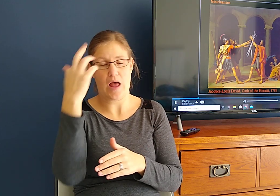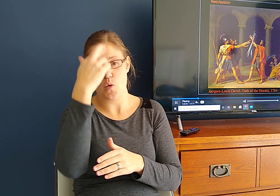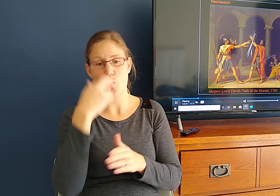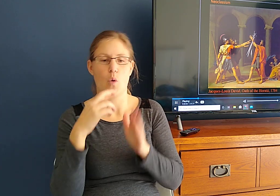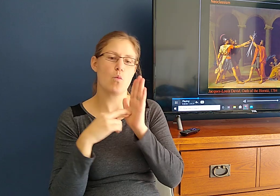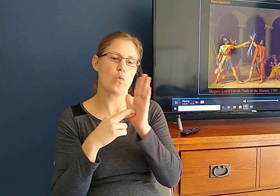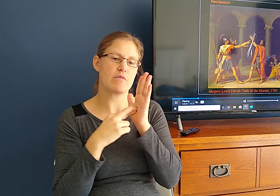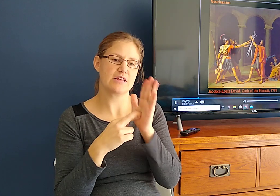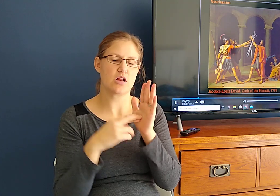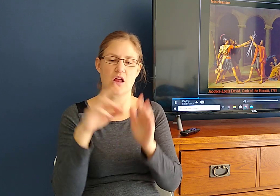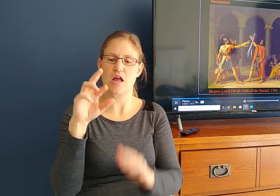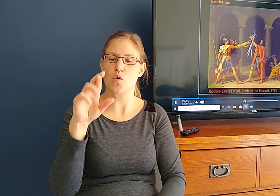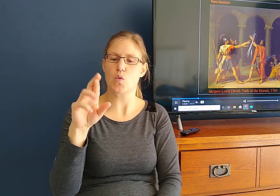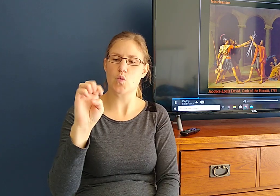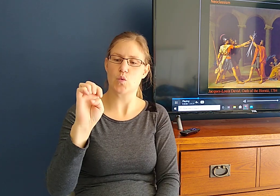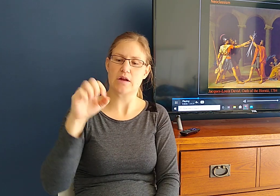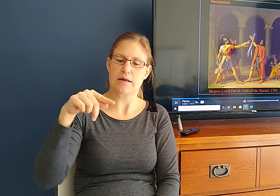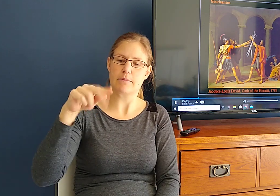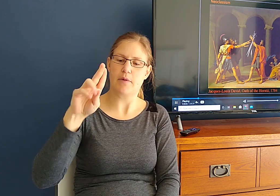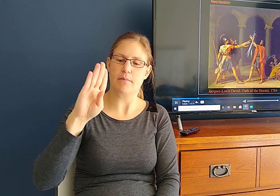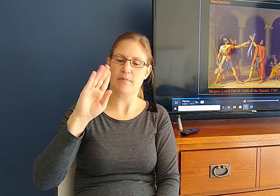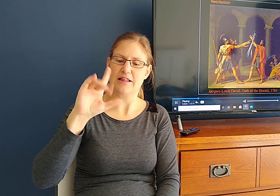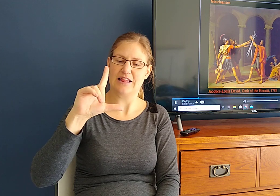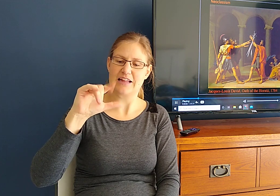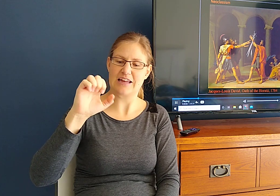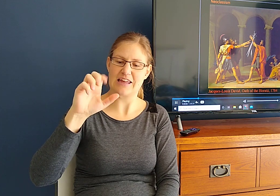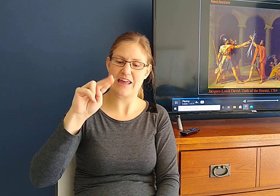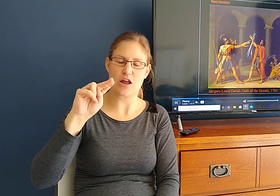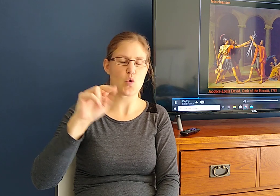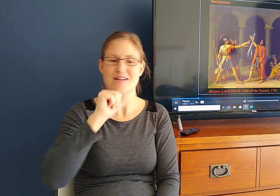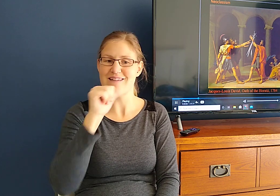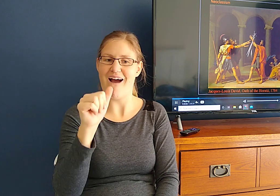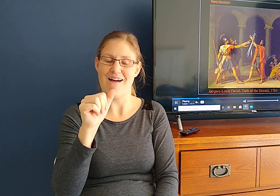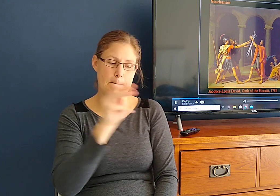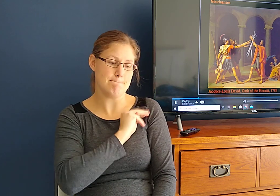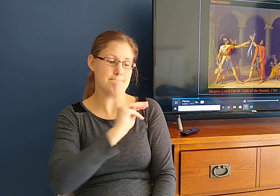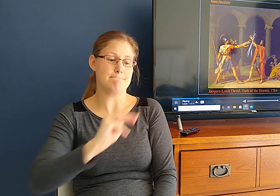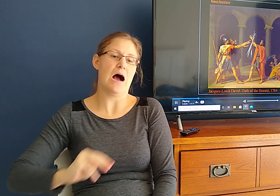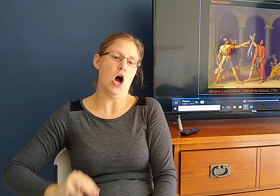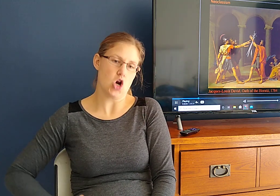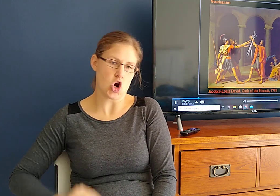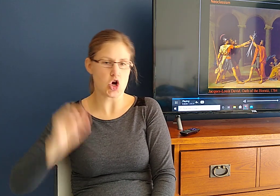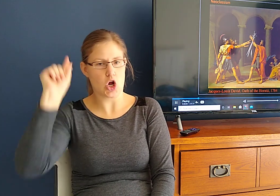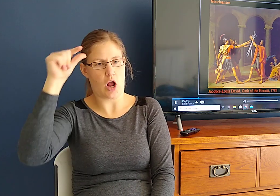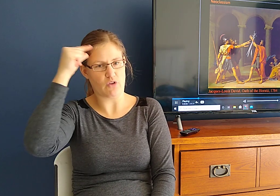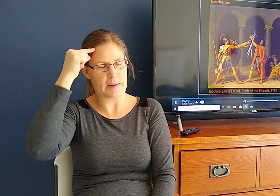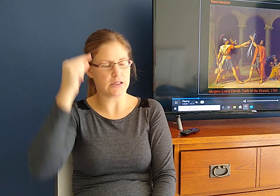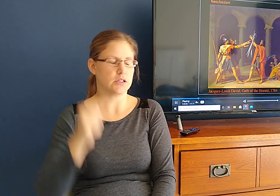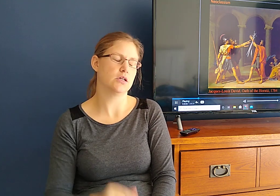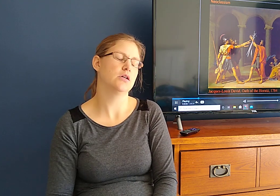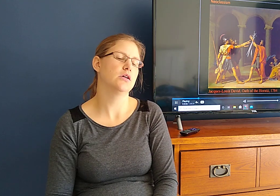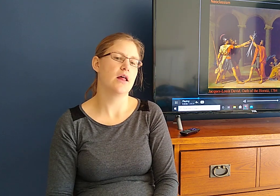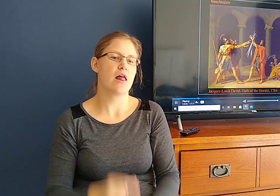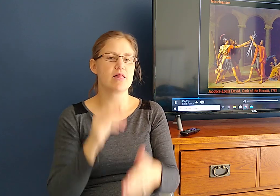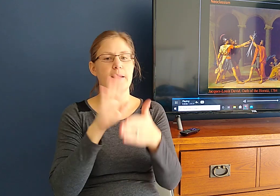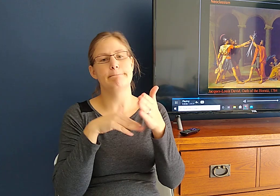a republican or a non-monarchical government. The painting depicts a